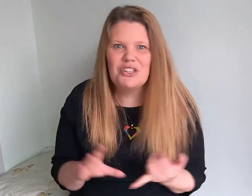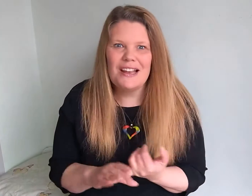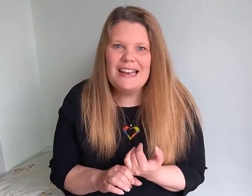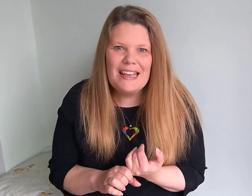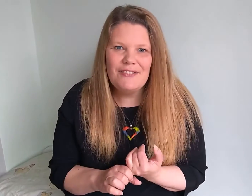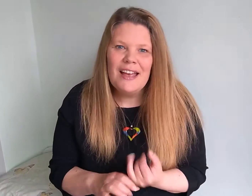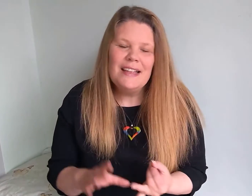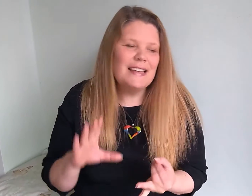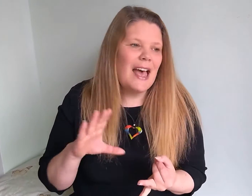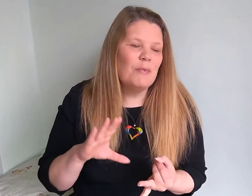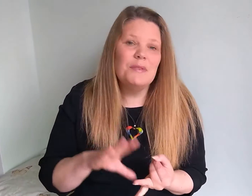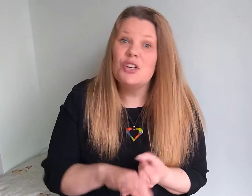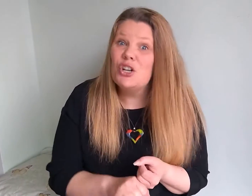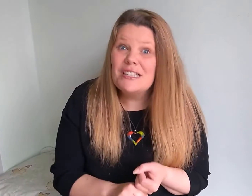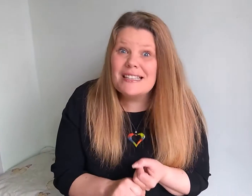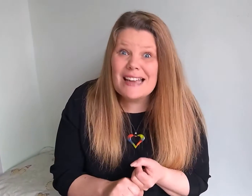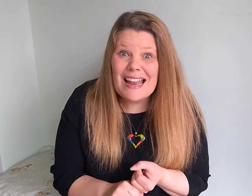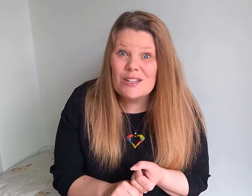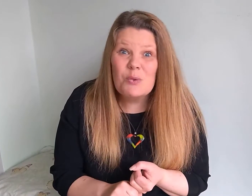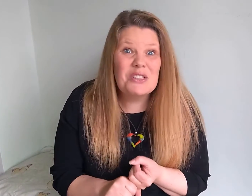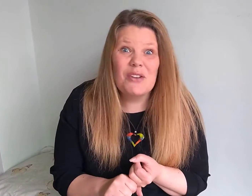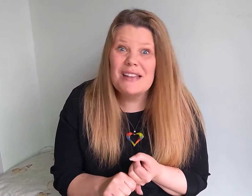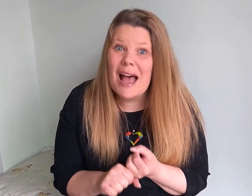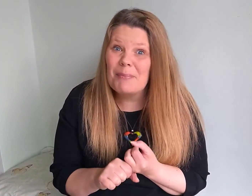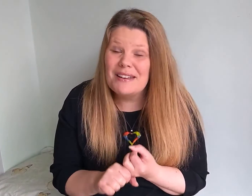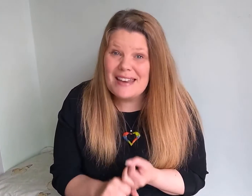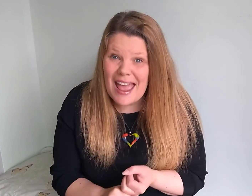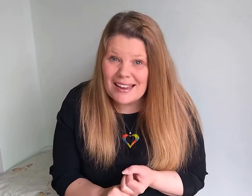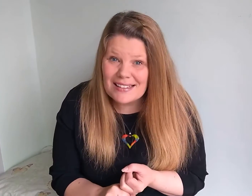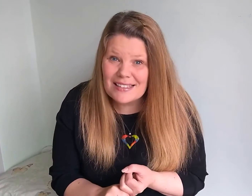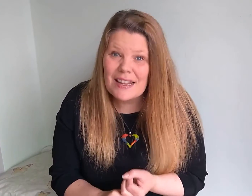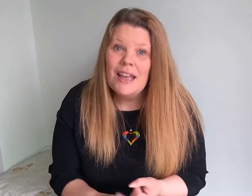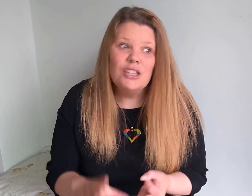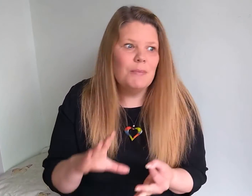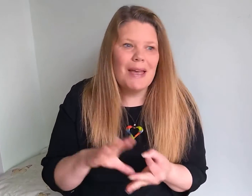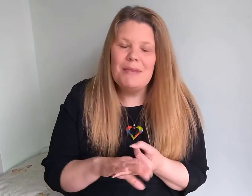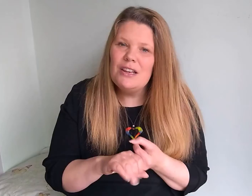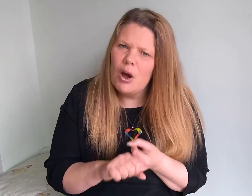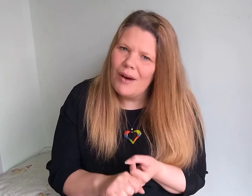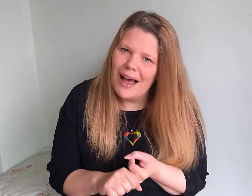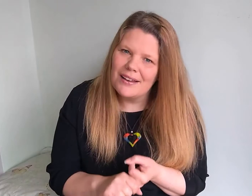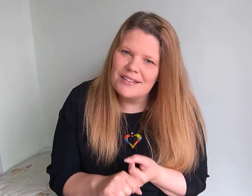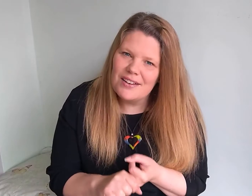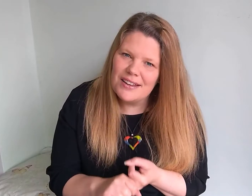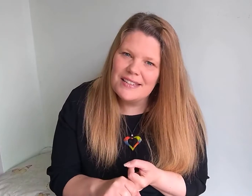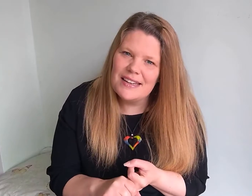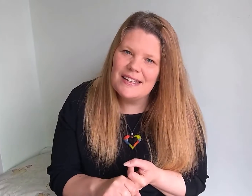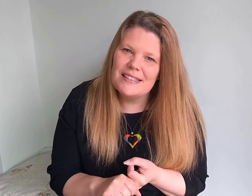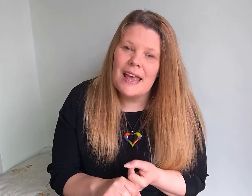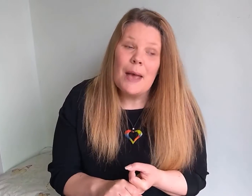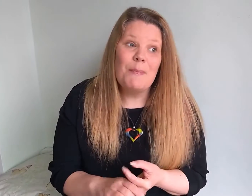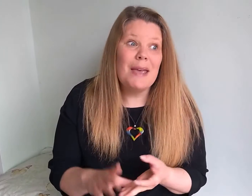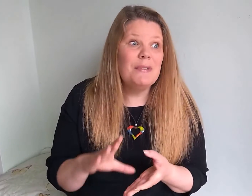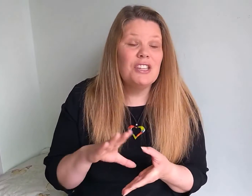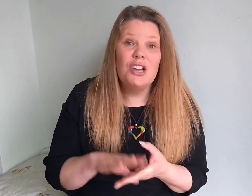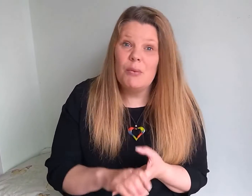they live, to help them to understand what's going to happen next, to maybe lower anxieties, maybe to lower